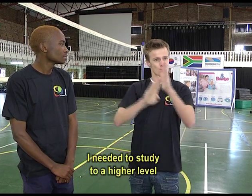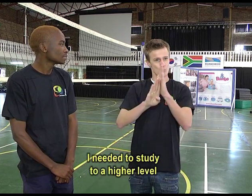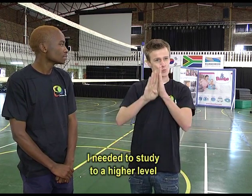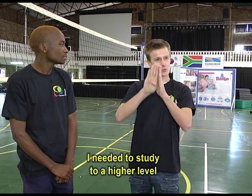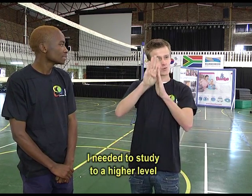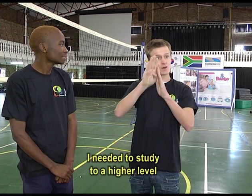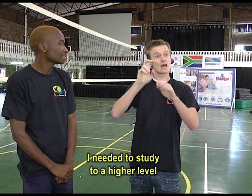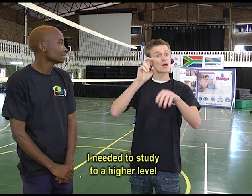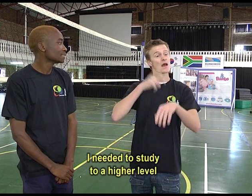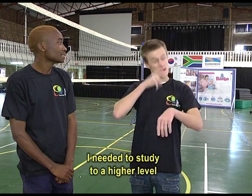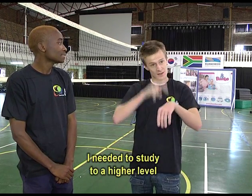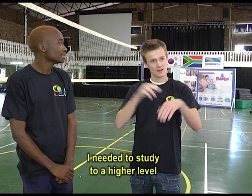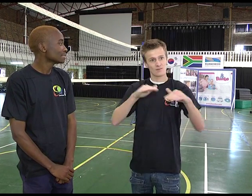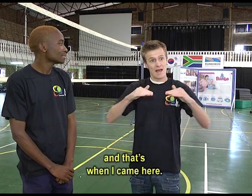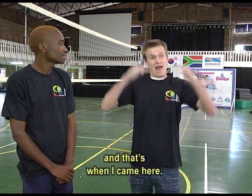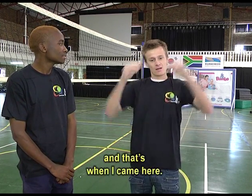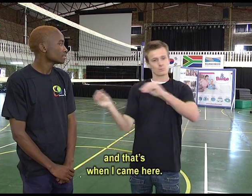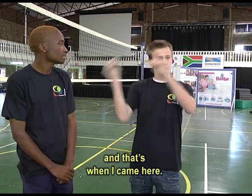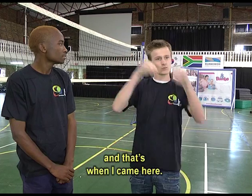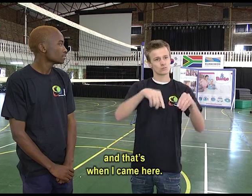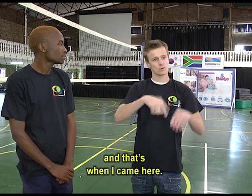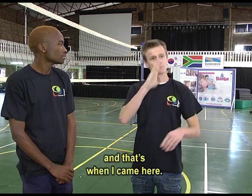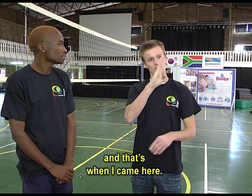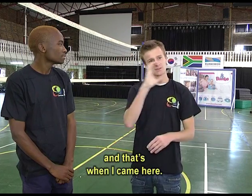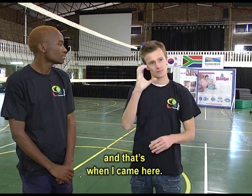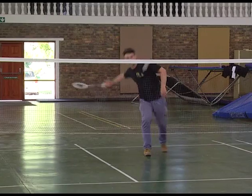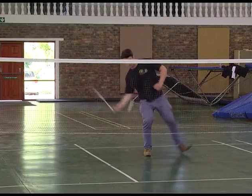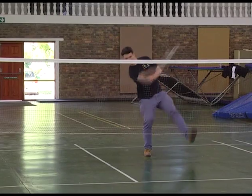I needed to study to a higher level. That's when I came here.